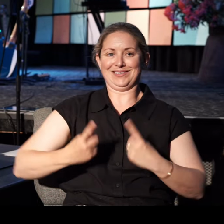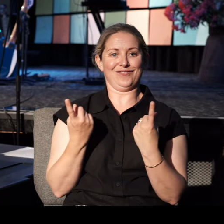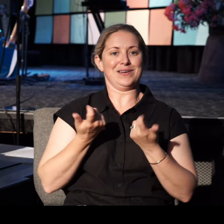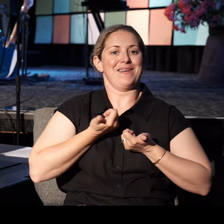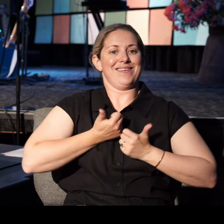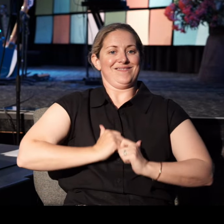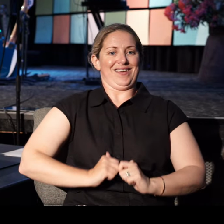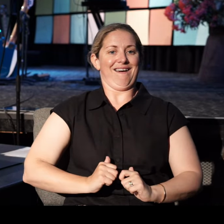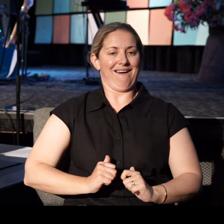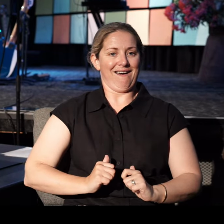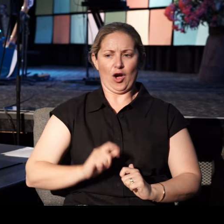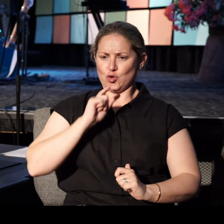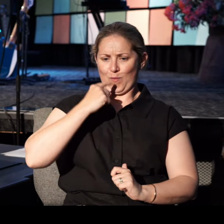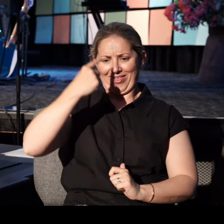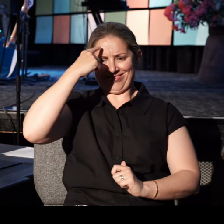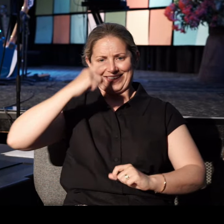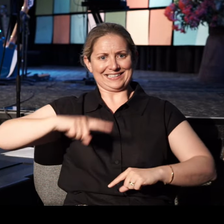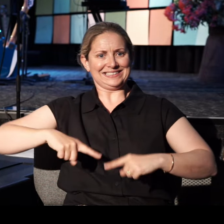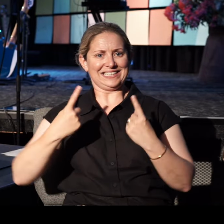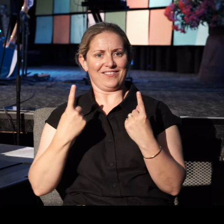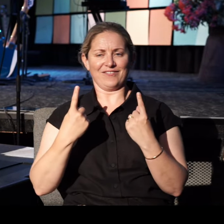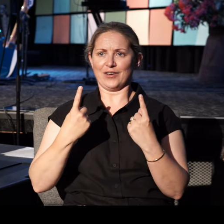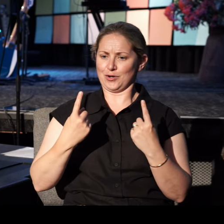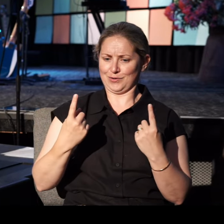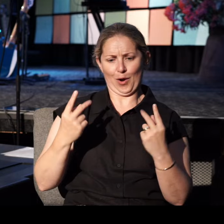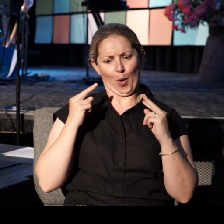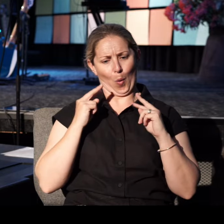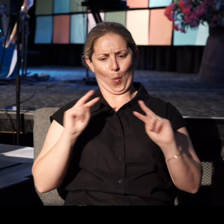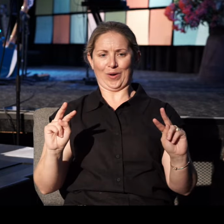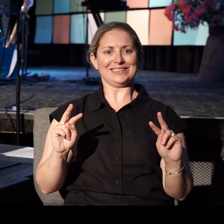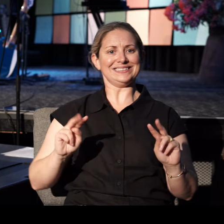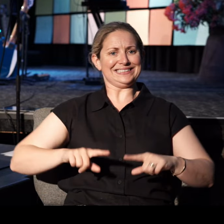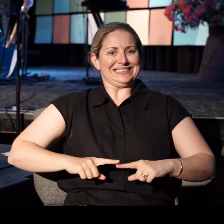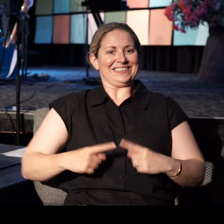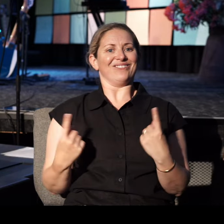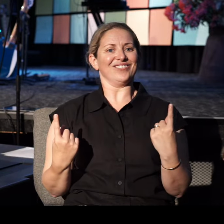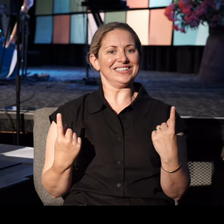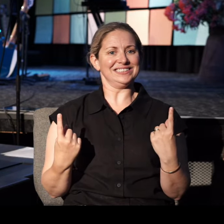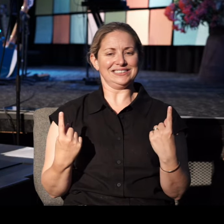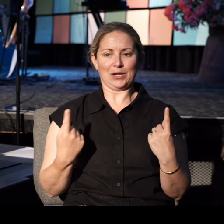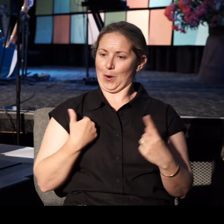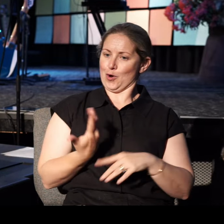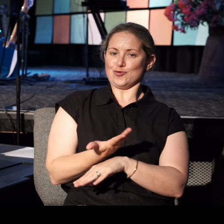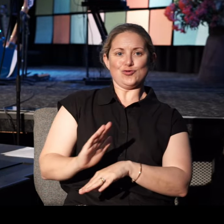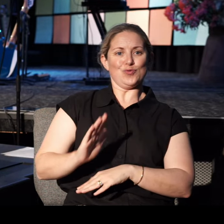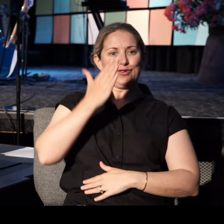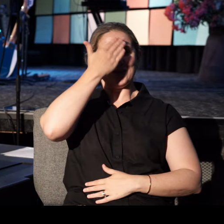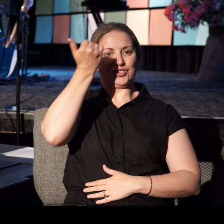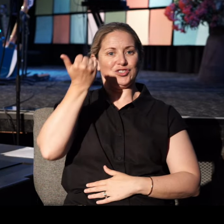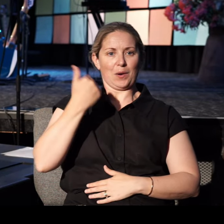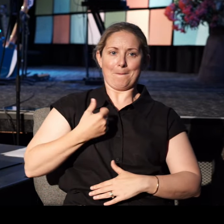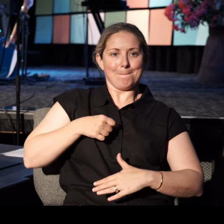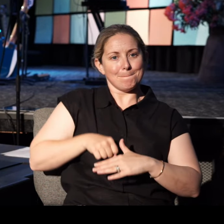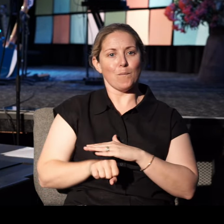a new way of looking and thinking. And so you can look at that to see whether you've genuinely been born again. But you're not born again by